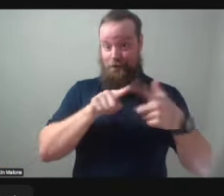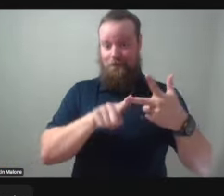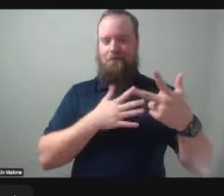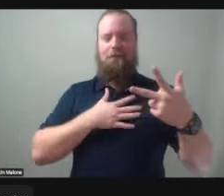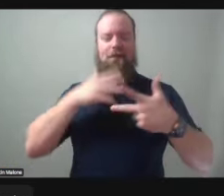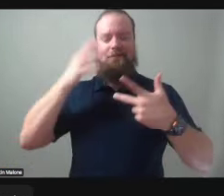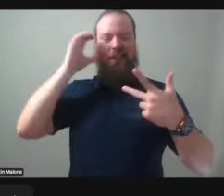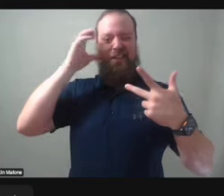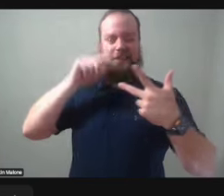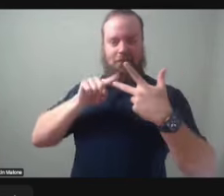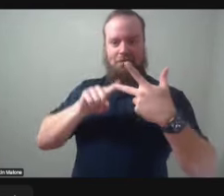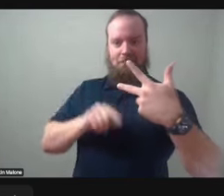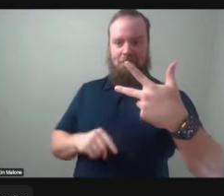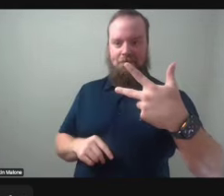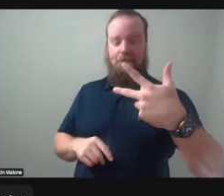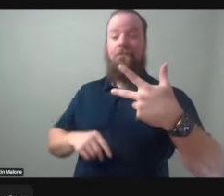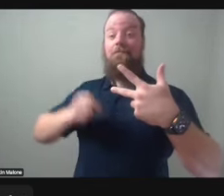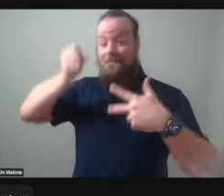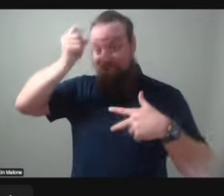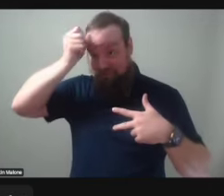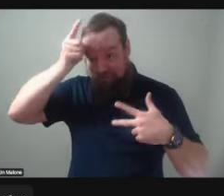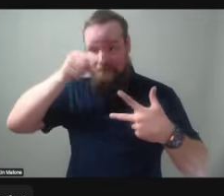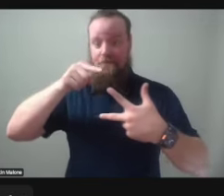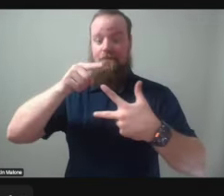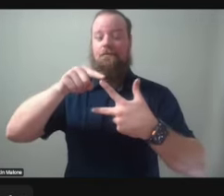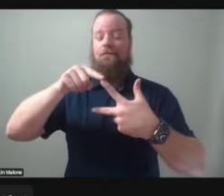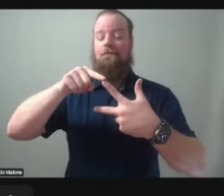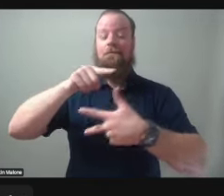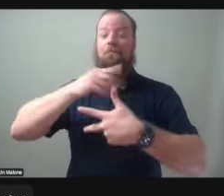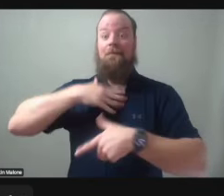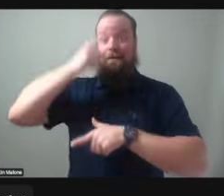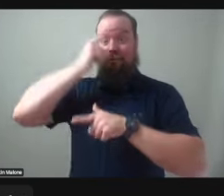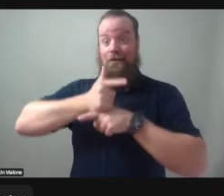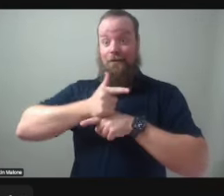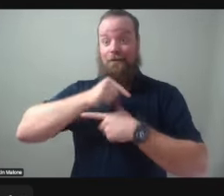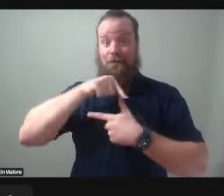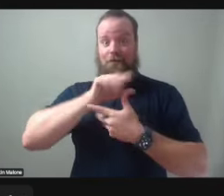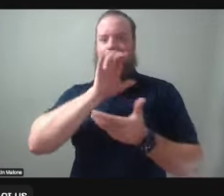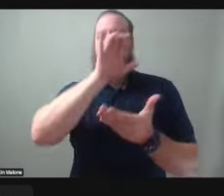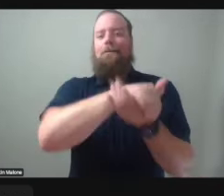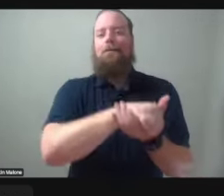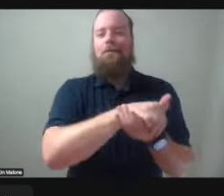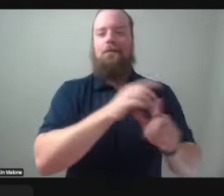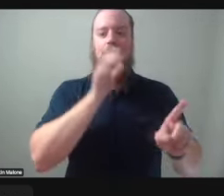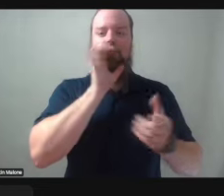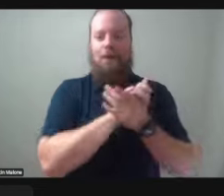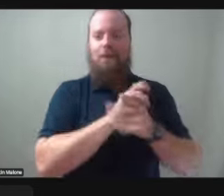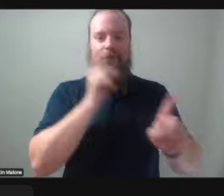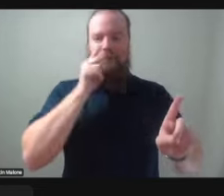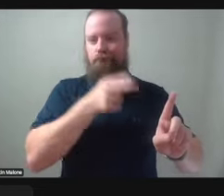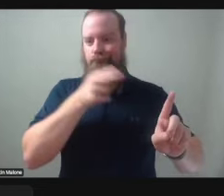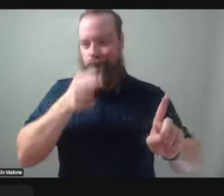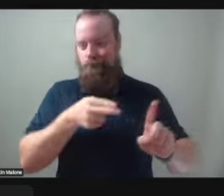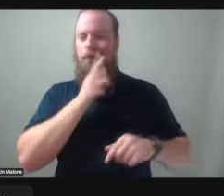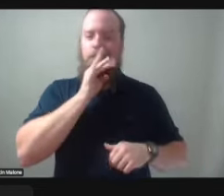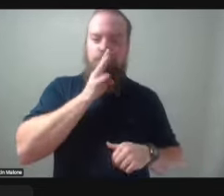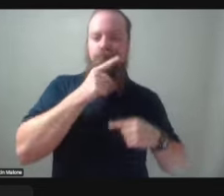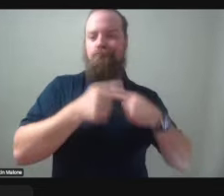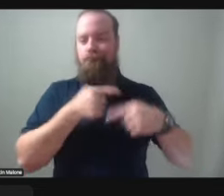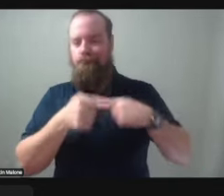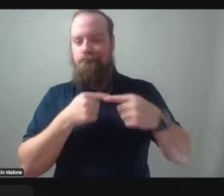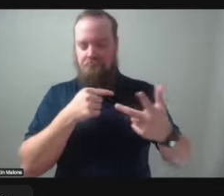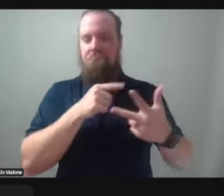are what we again call orally deaf. They speak for themselves. Me, my brother, and a cousin of ours. My brother